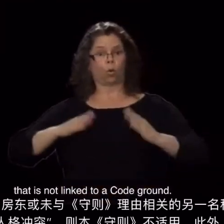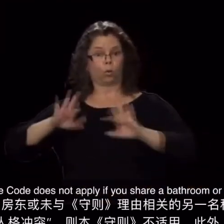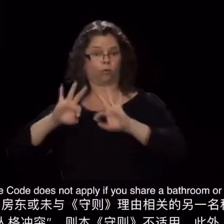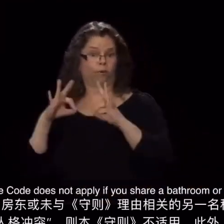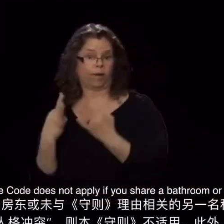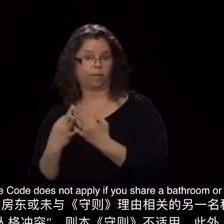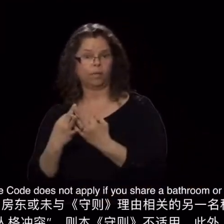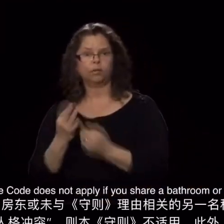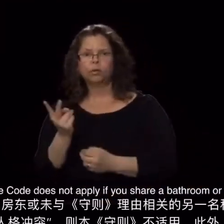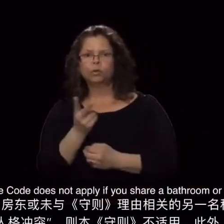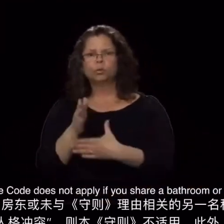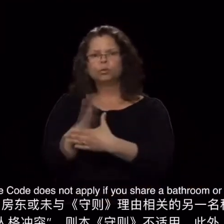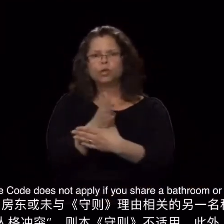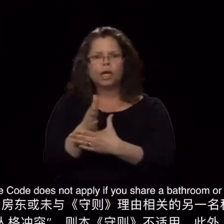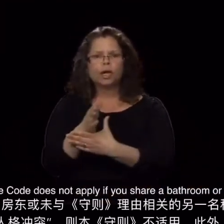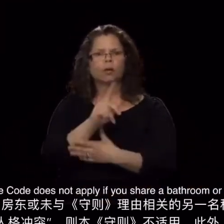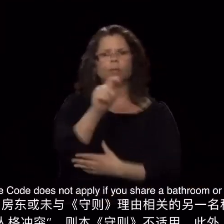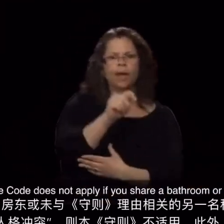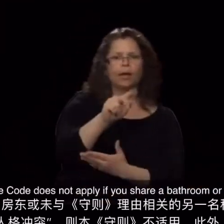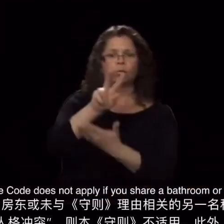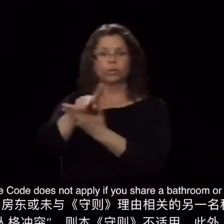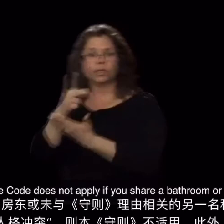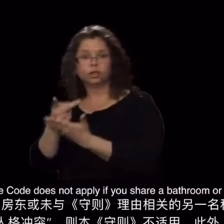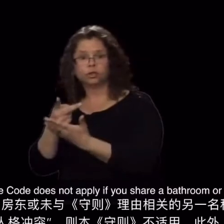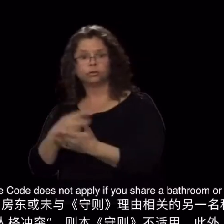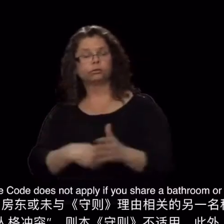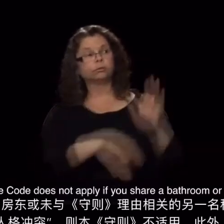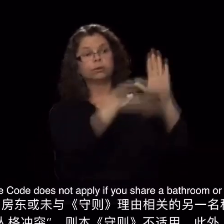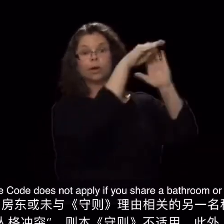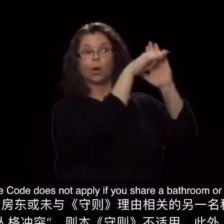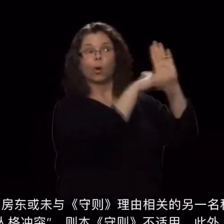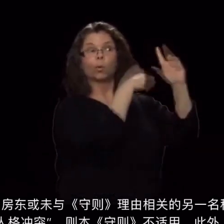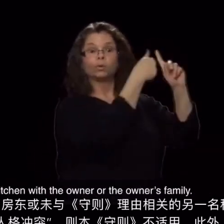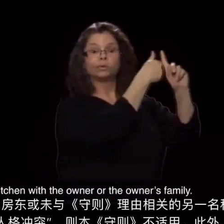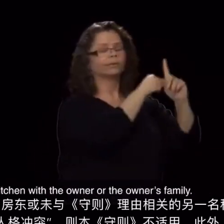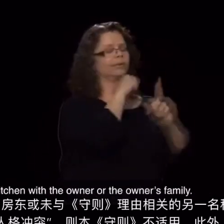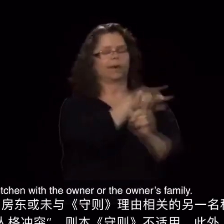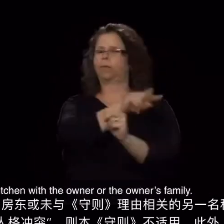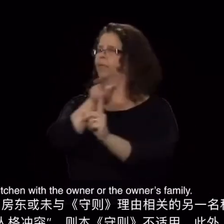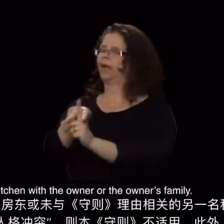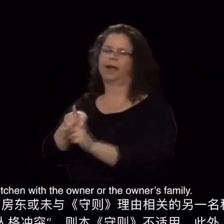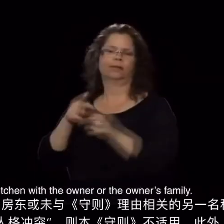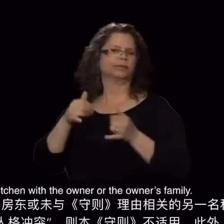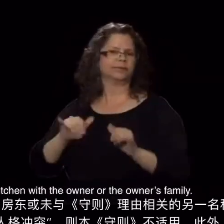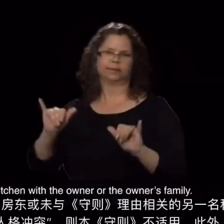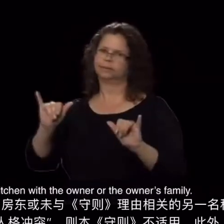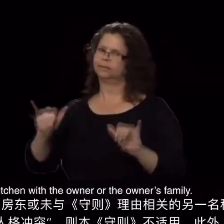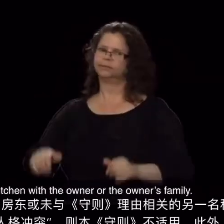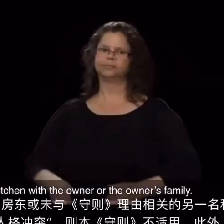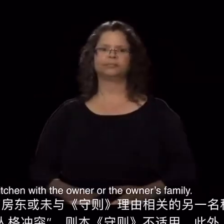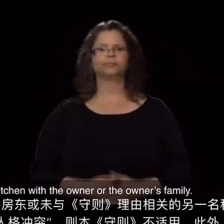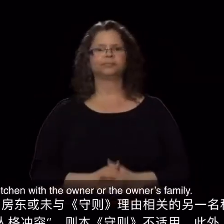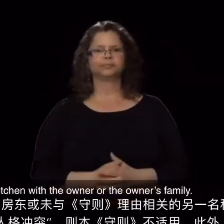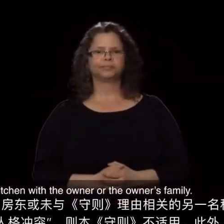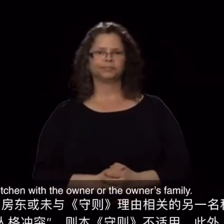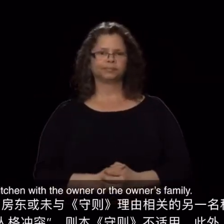Also, the code does not apply if you share a bathroom or kitchen with the owner or the owner's family.